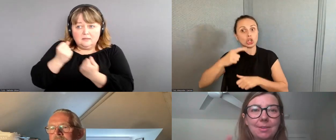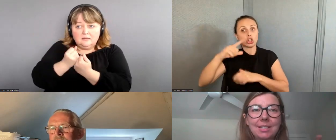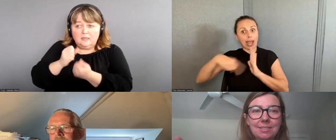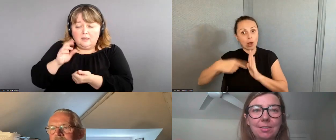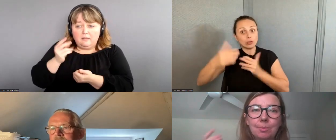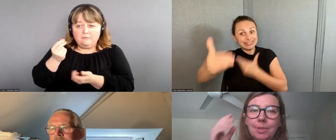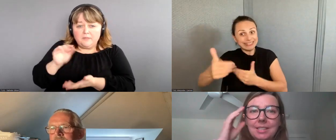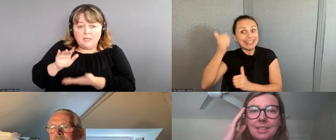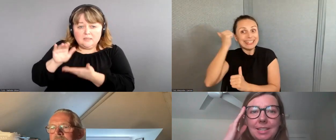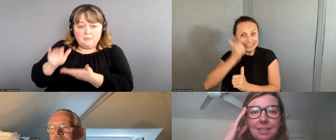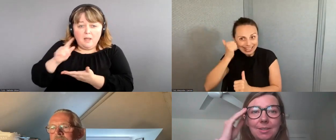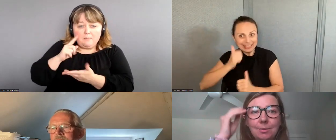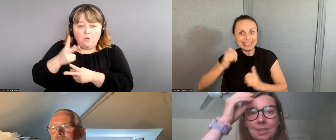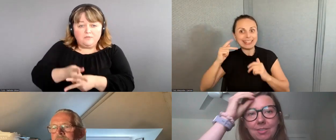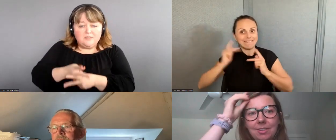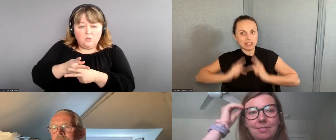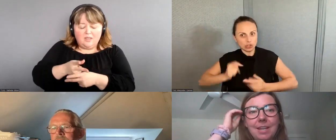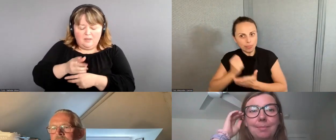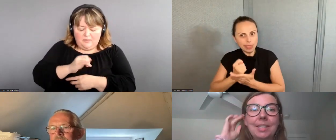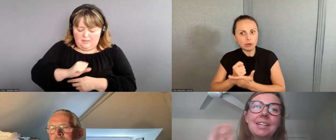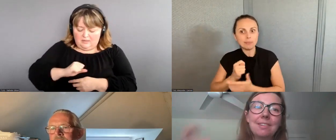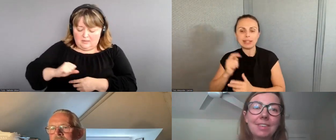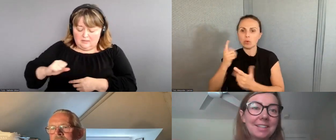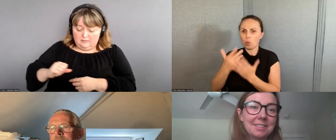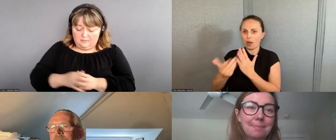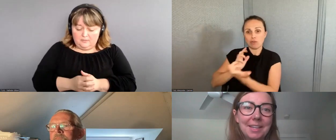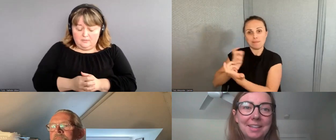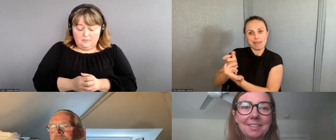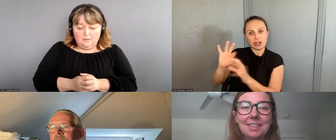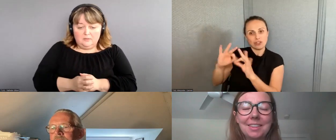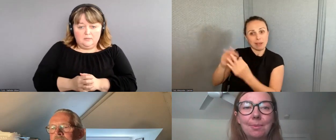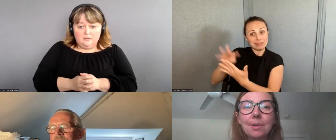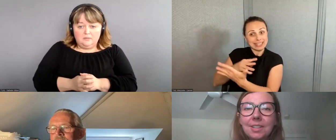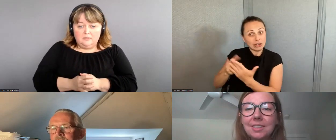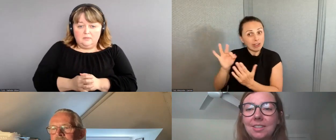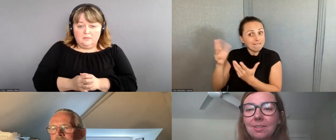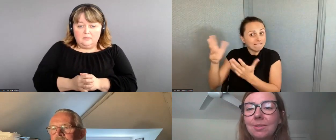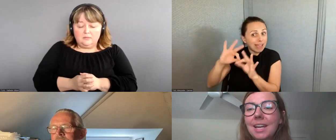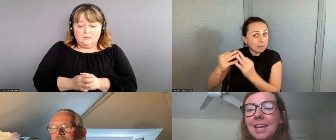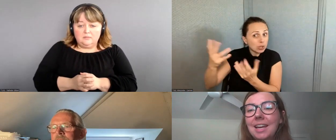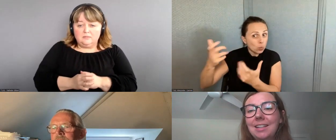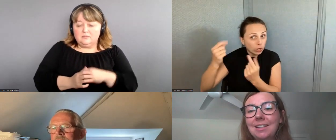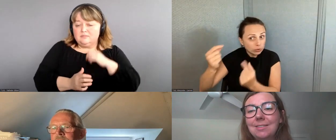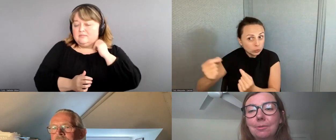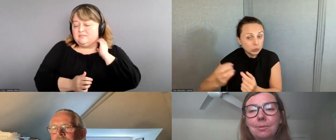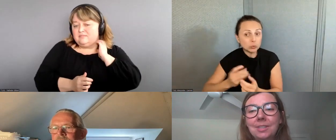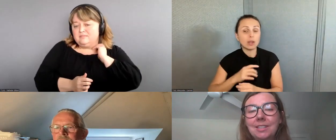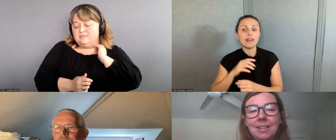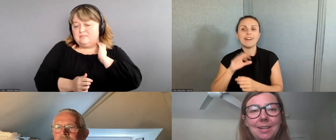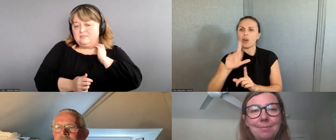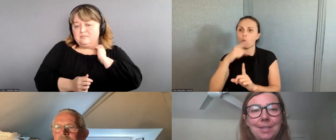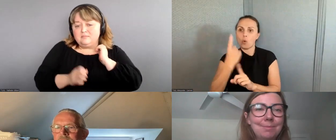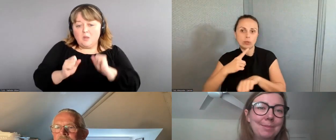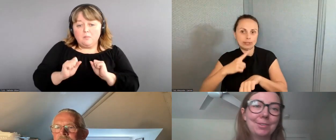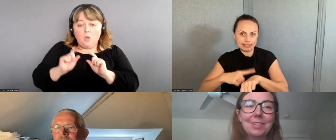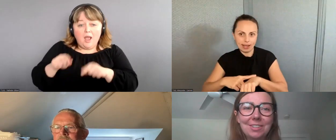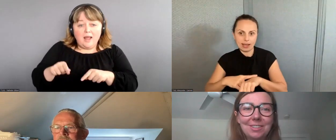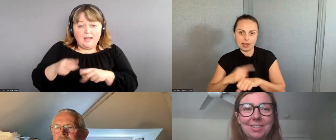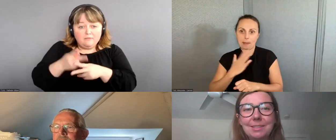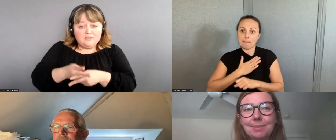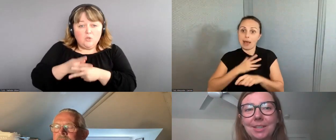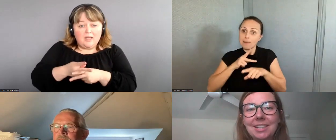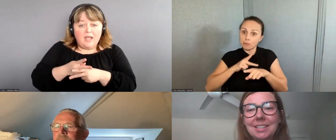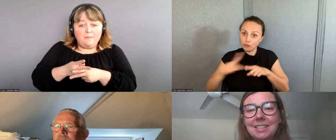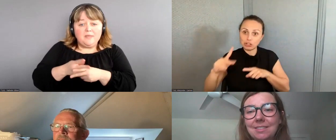physio at different points in the year that work for the family, if that's something that they want to do. And it's the only time in my